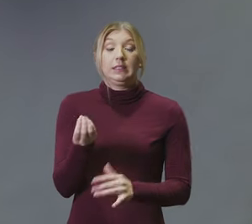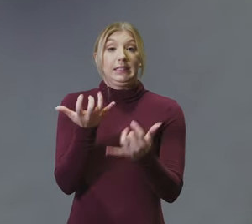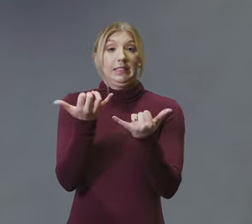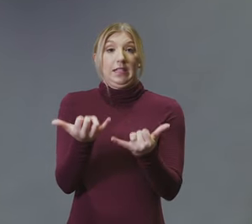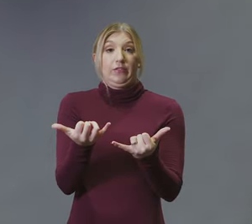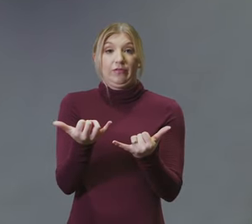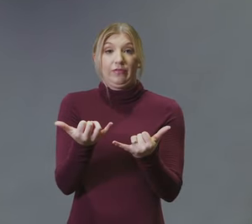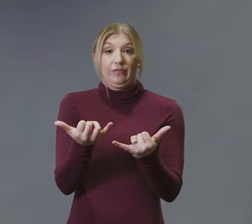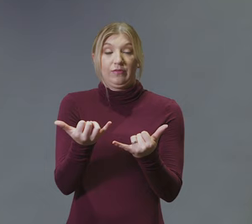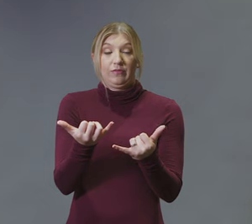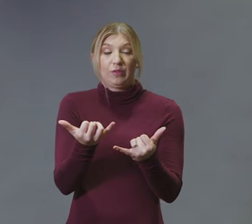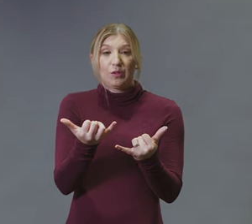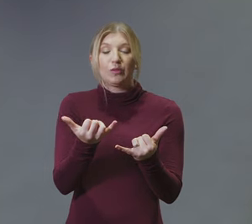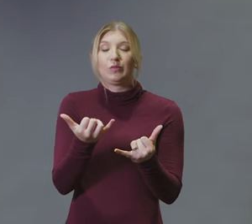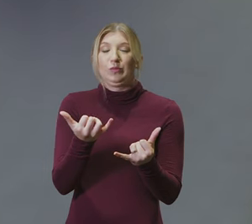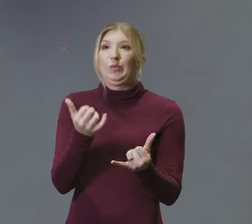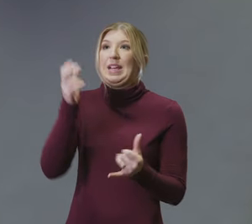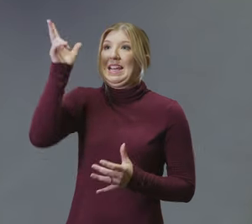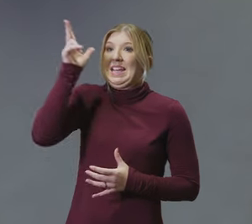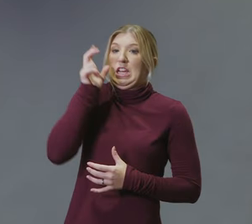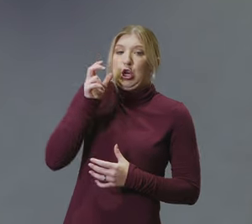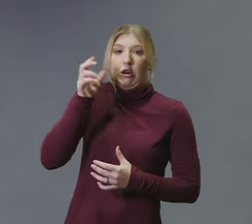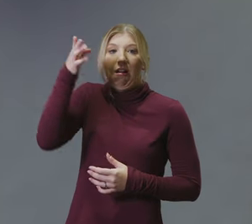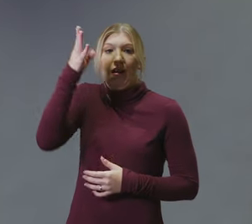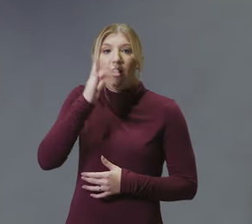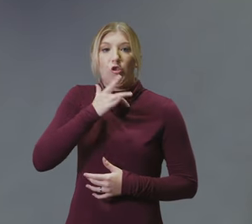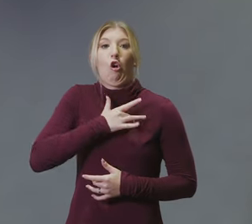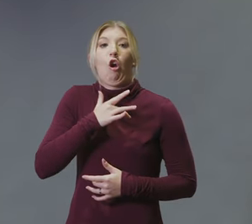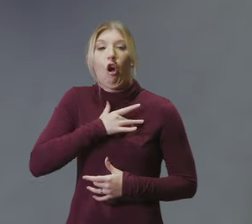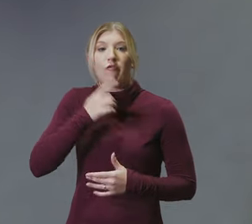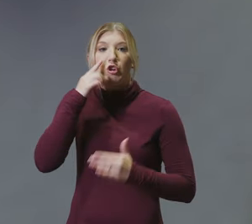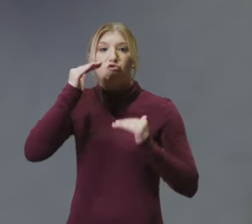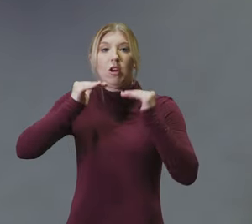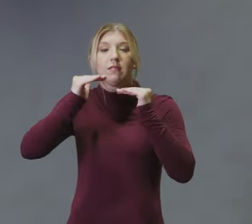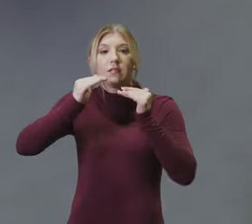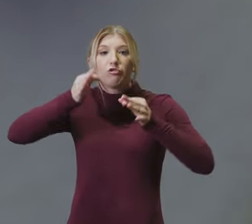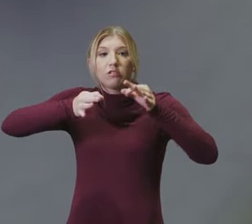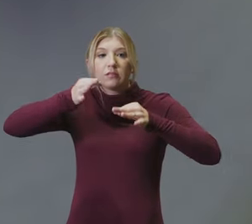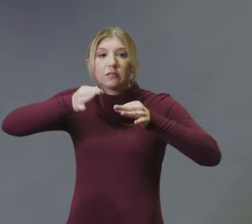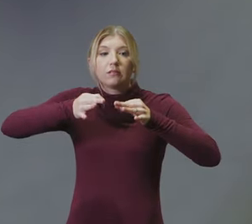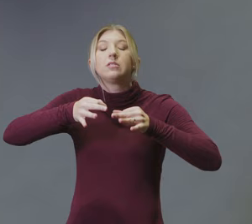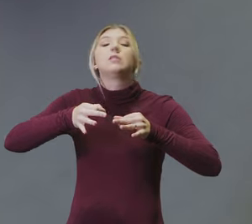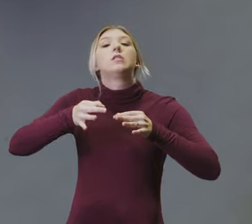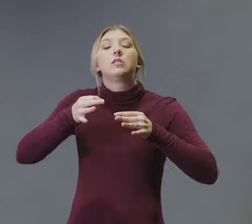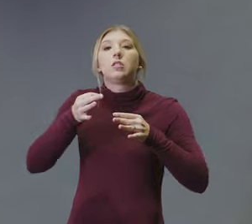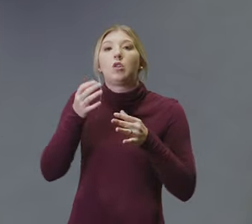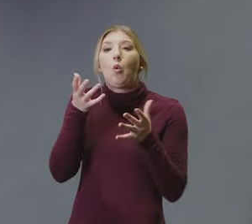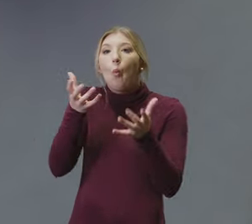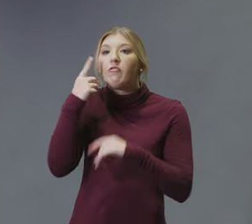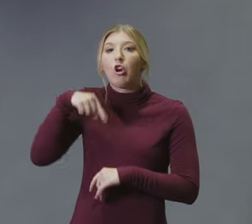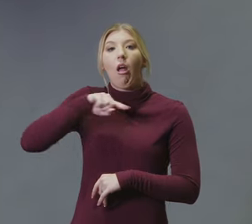today, we hear of God's heart for justice, God's heart for us as